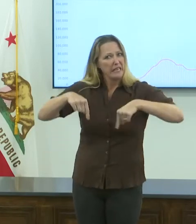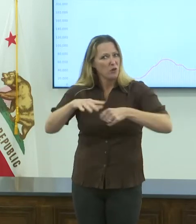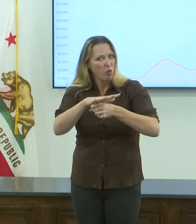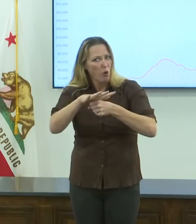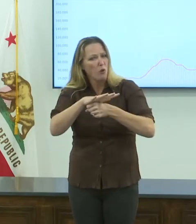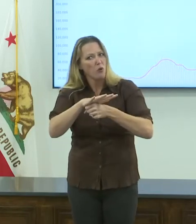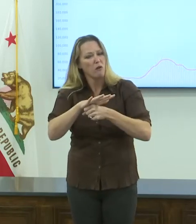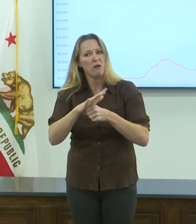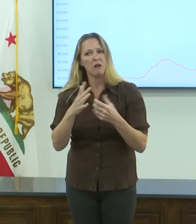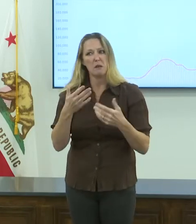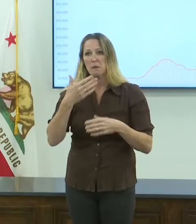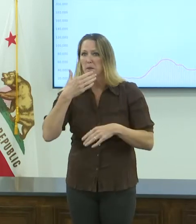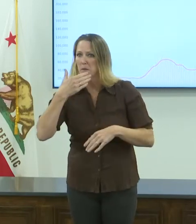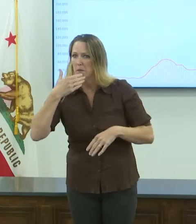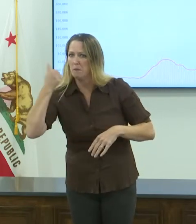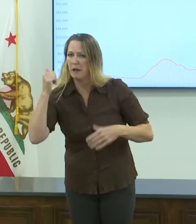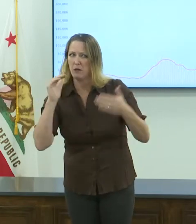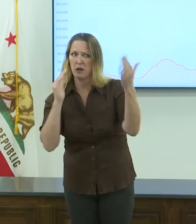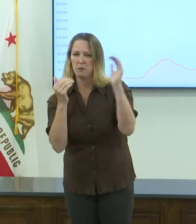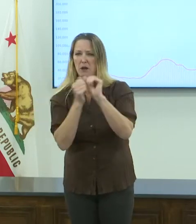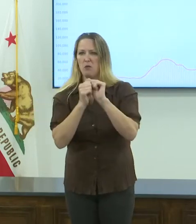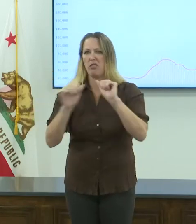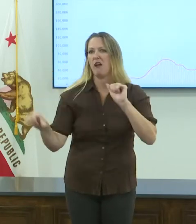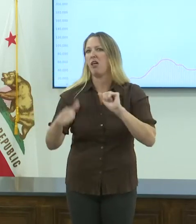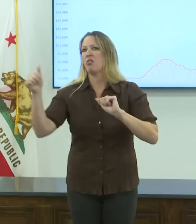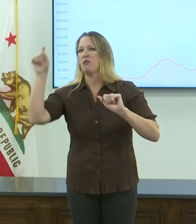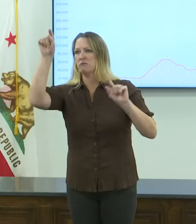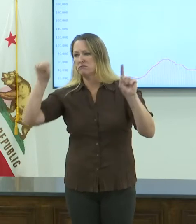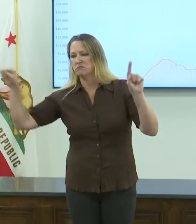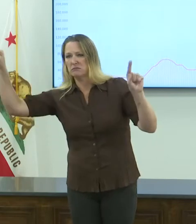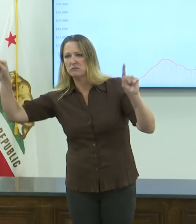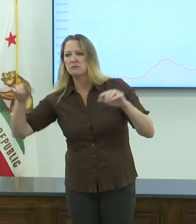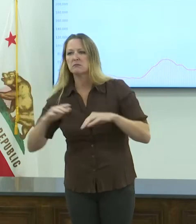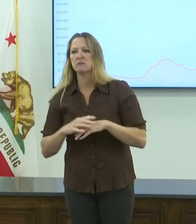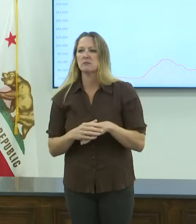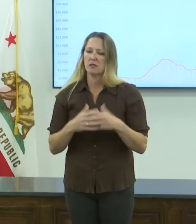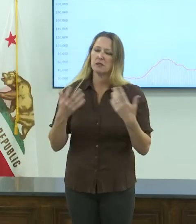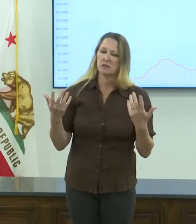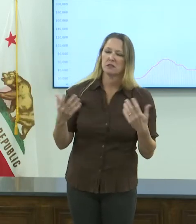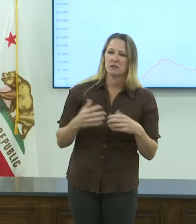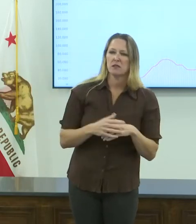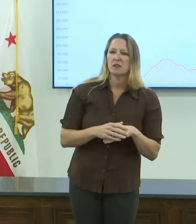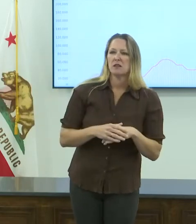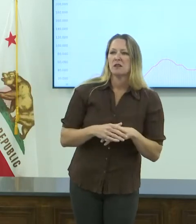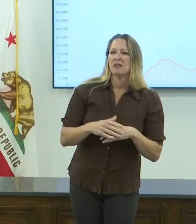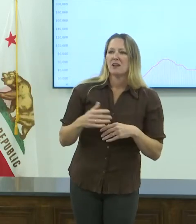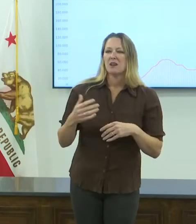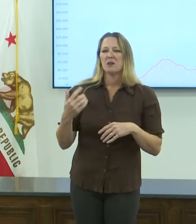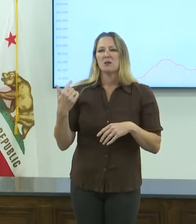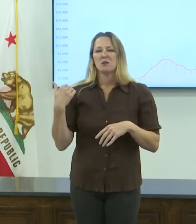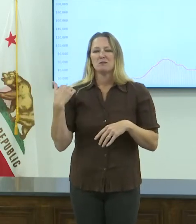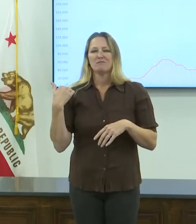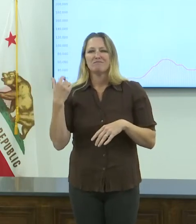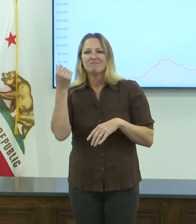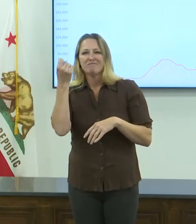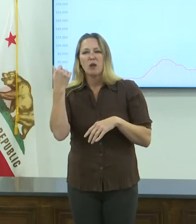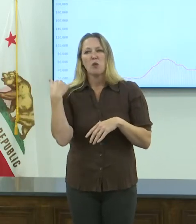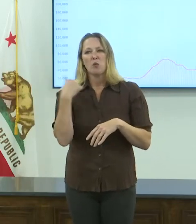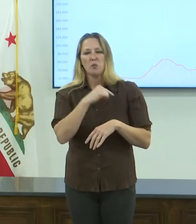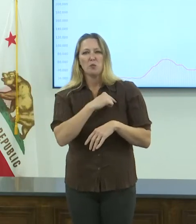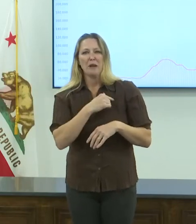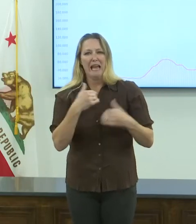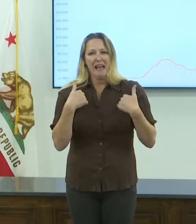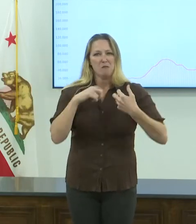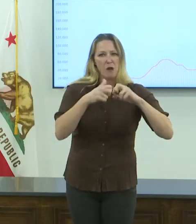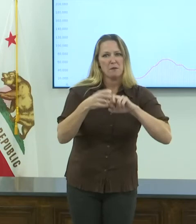are worried about some of the aspects of this that we are seeing, notwithstanding that we continue to do better.